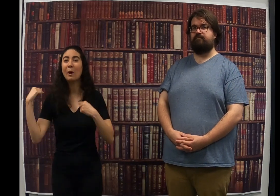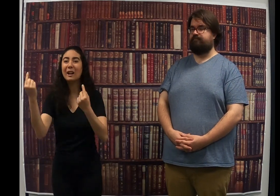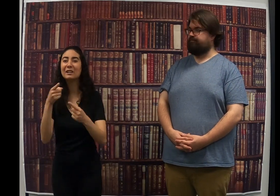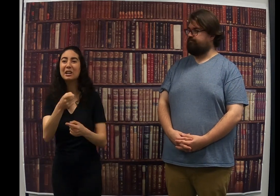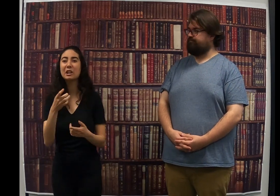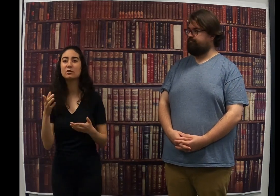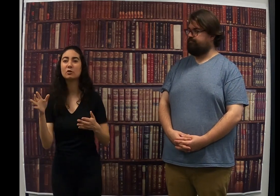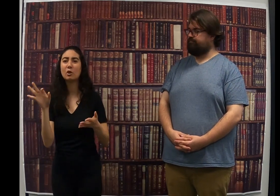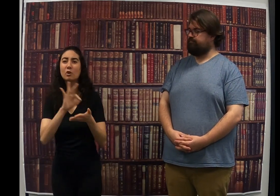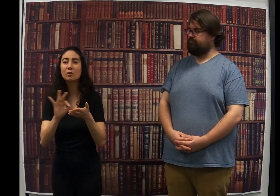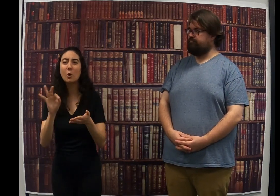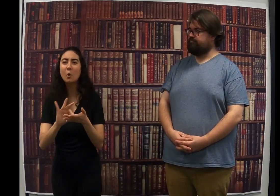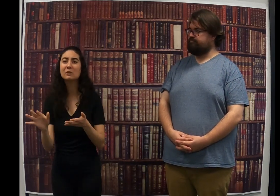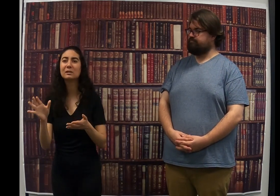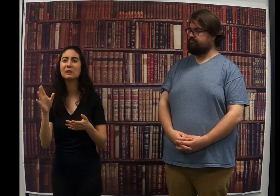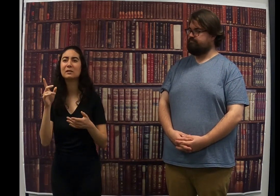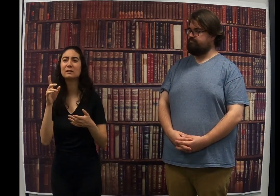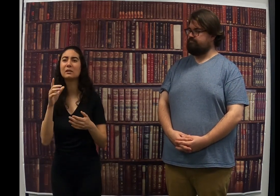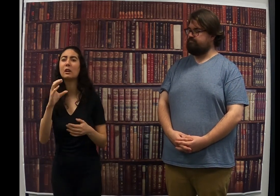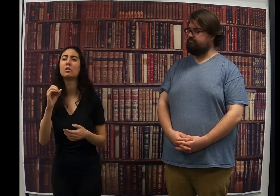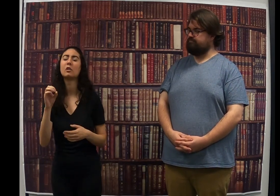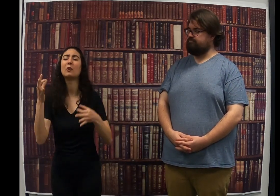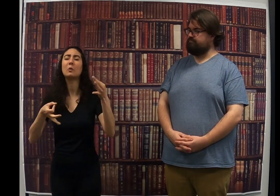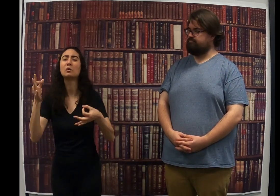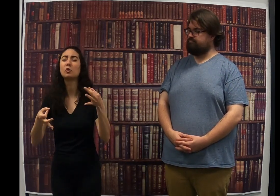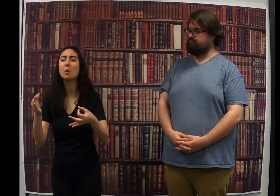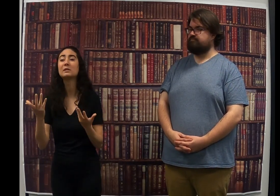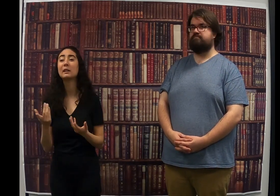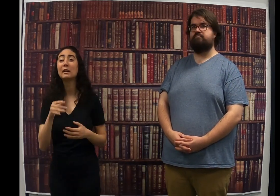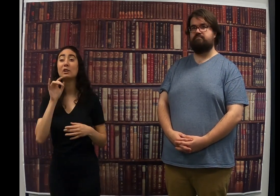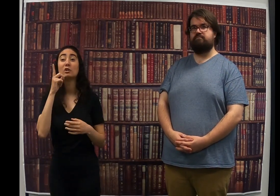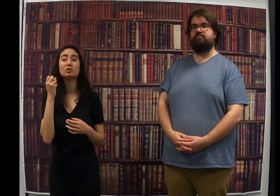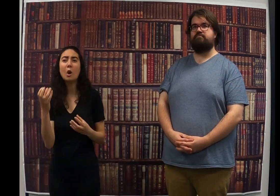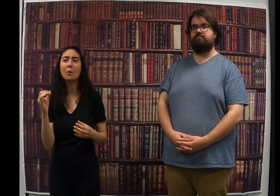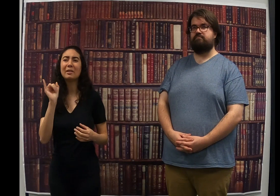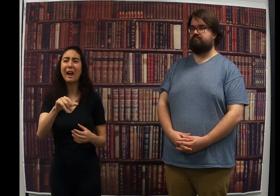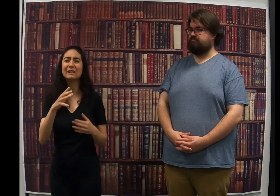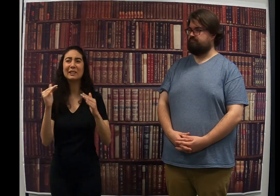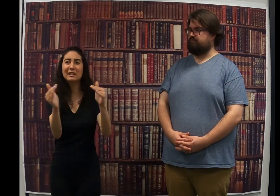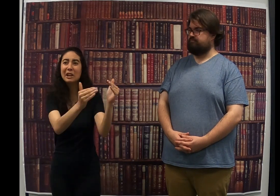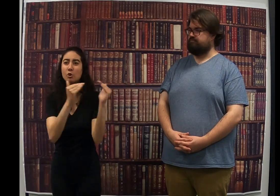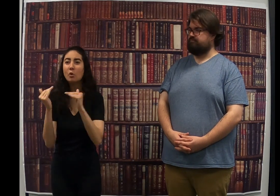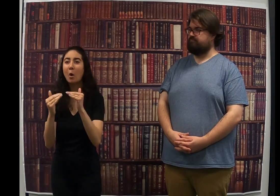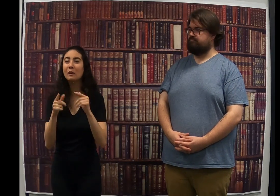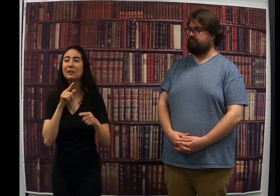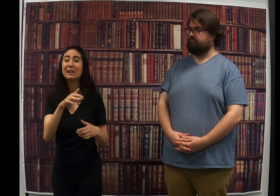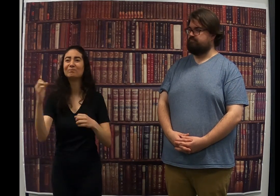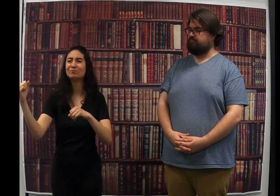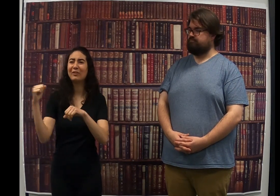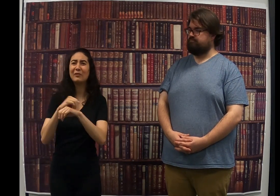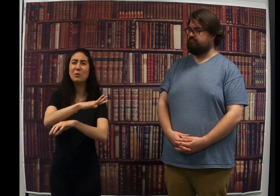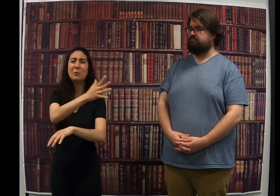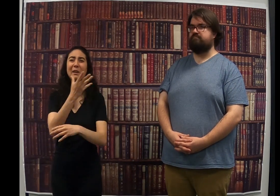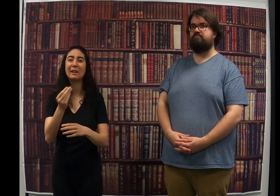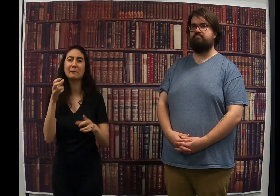is courted, so that equally he inflames and burns.